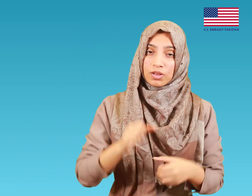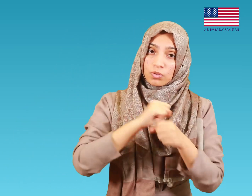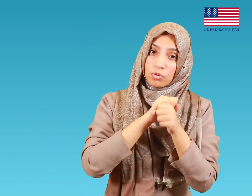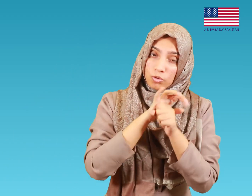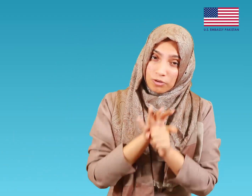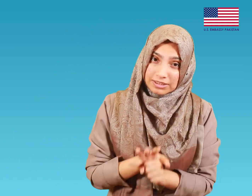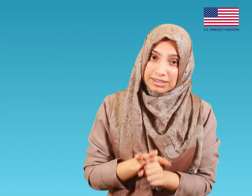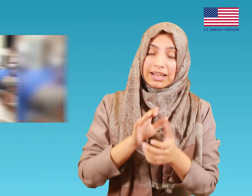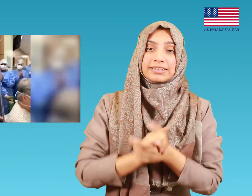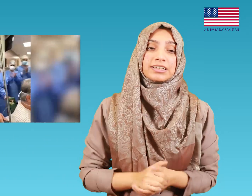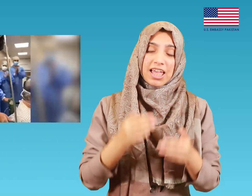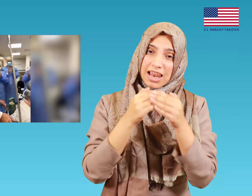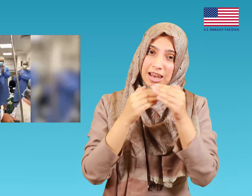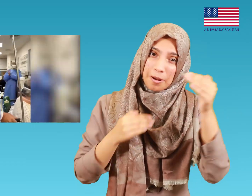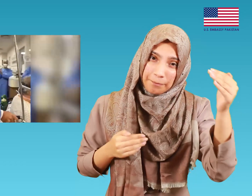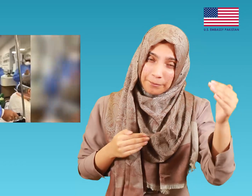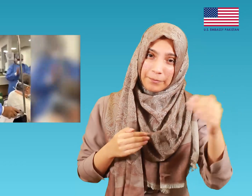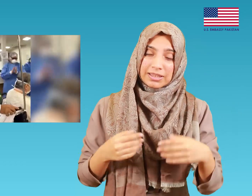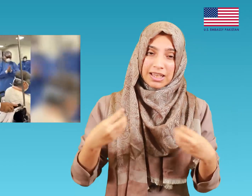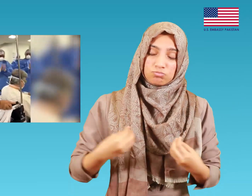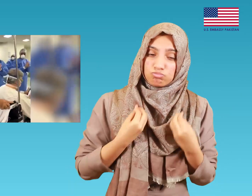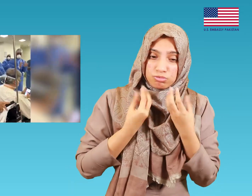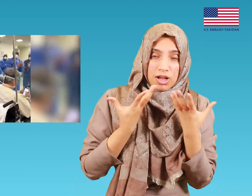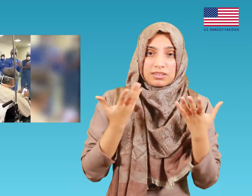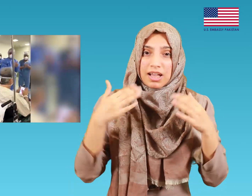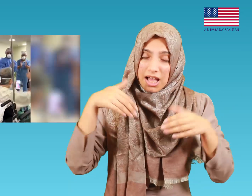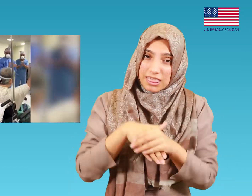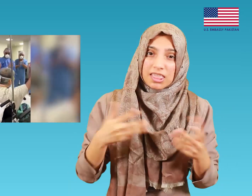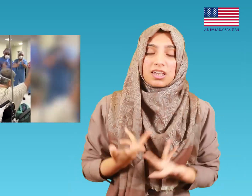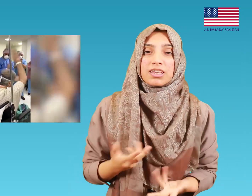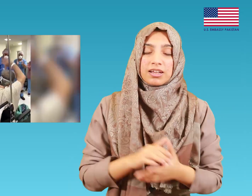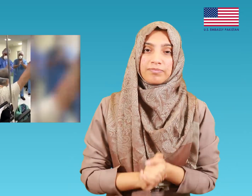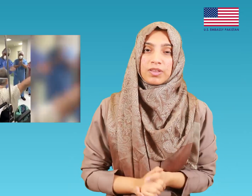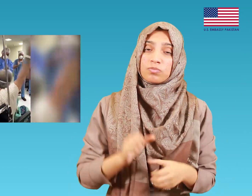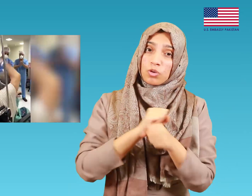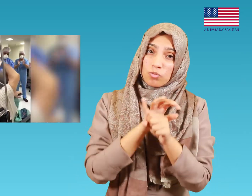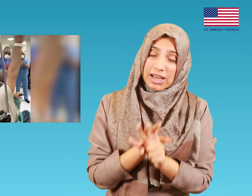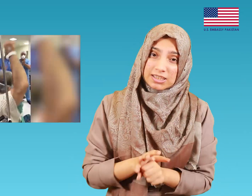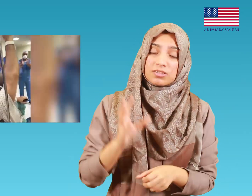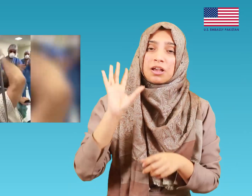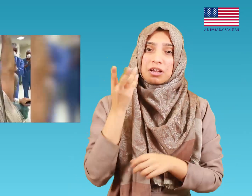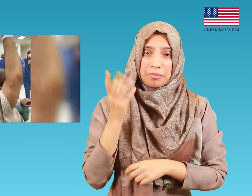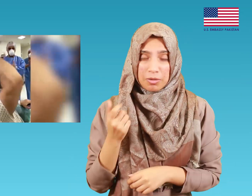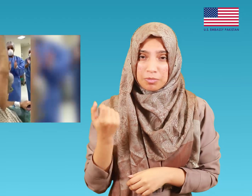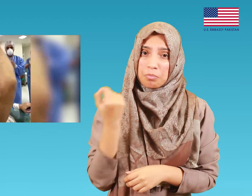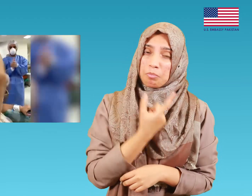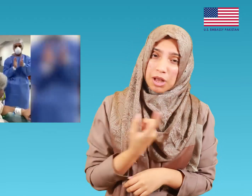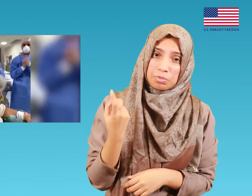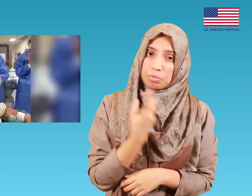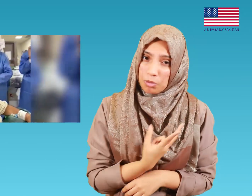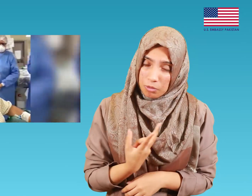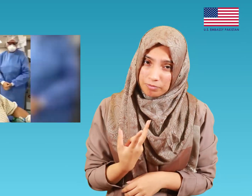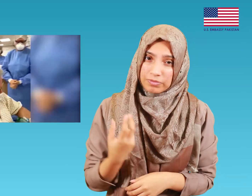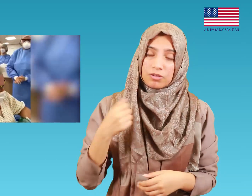COVID-19 long-term effects. COVID-19 symptoms can sometimes persist for months. The virus can damage the lungs,